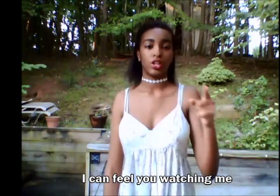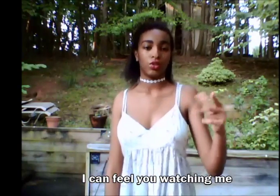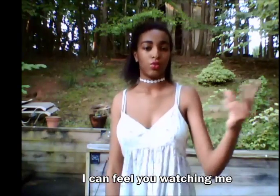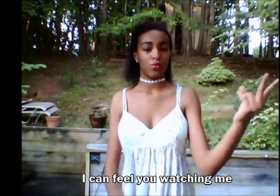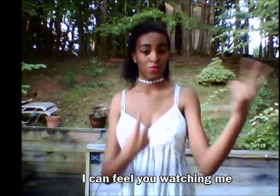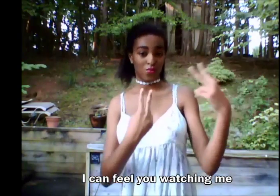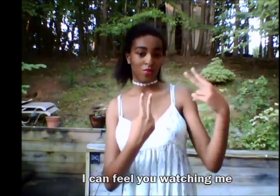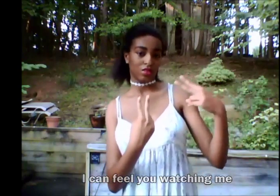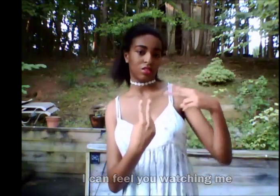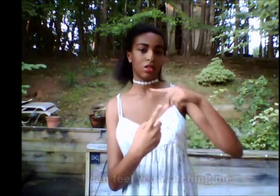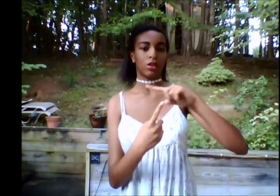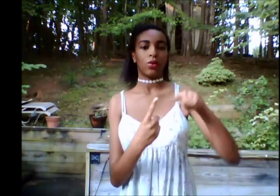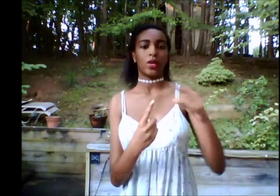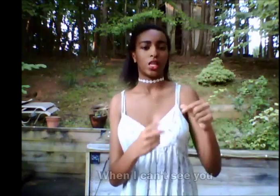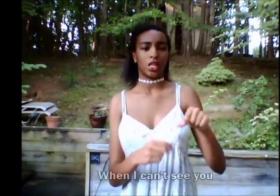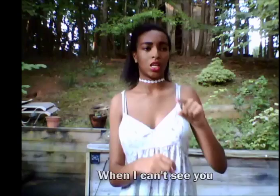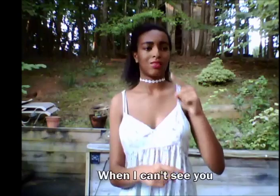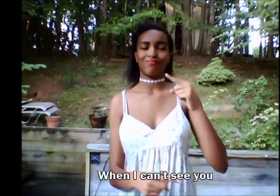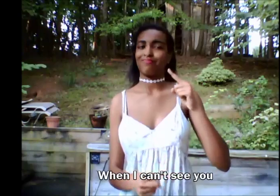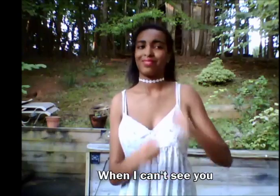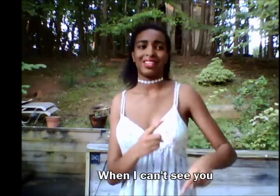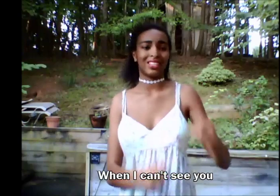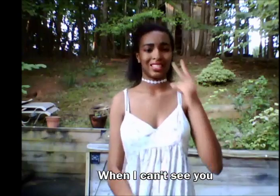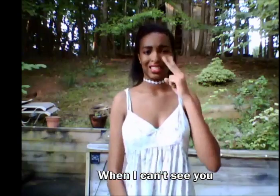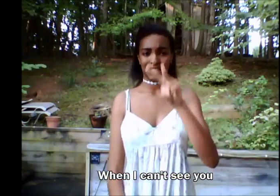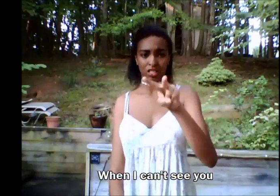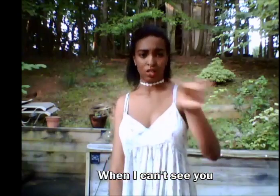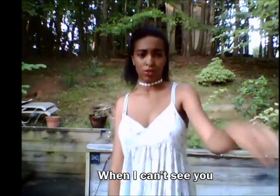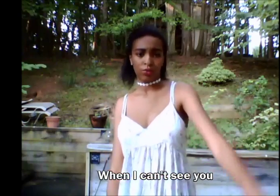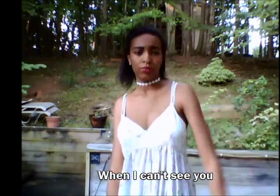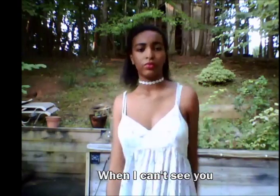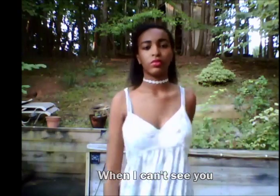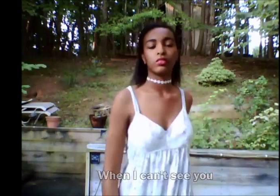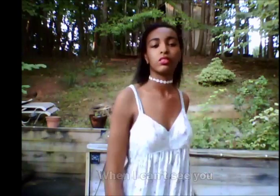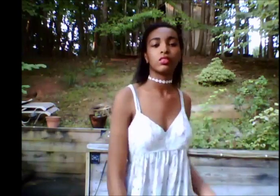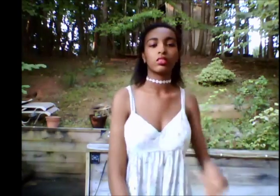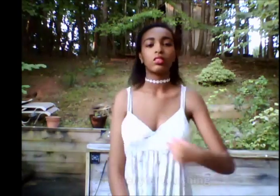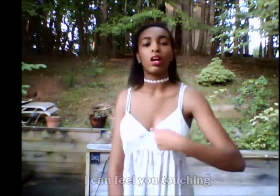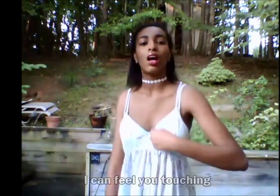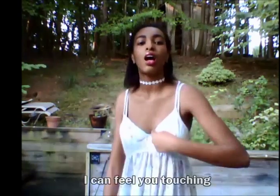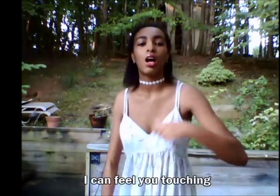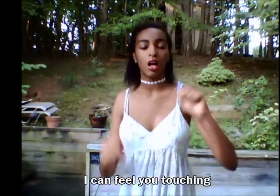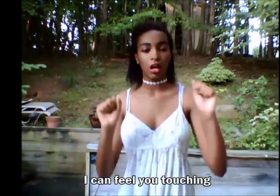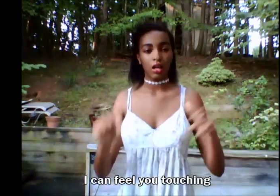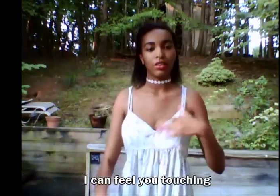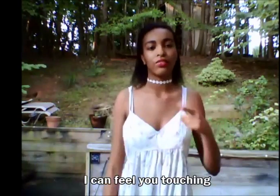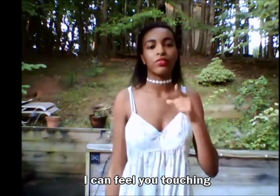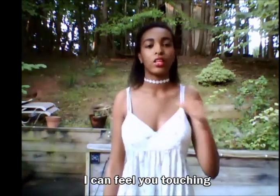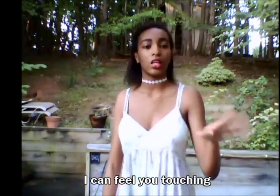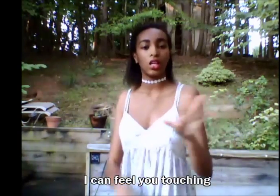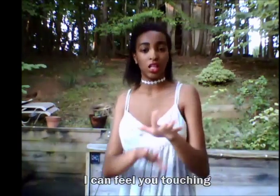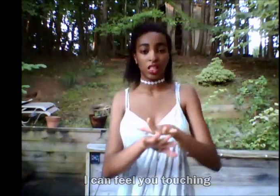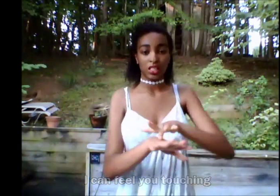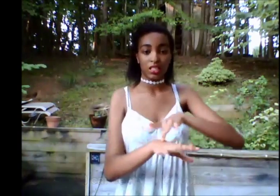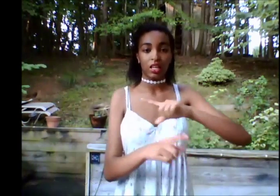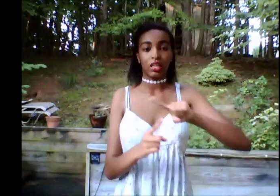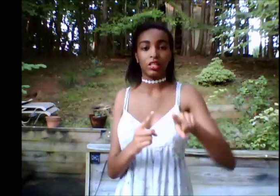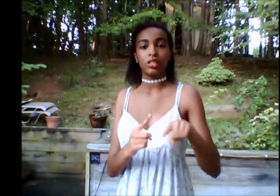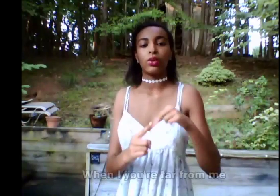Can You Watch It Even When You Know Where To Be Seen I Can Feel You Touch It